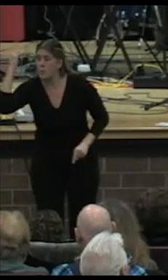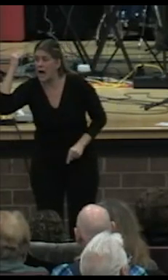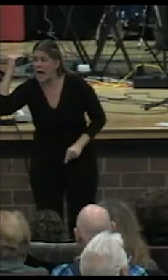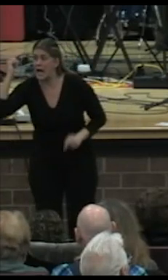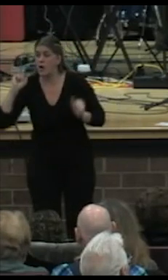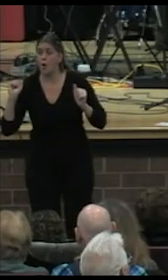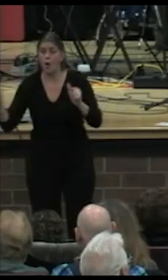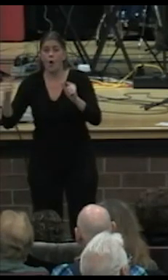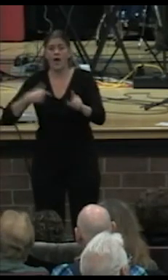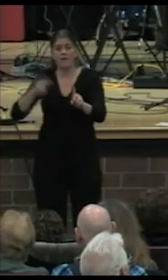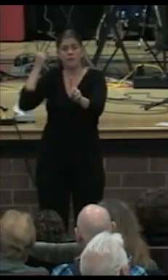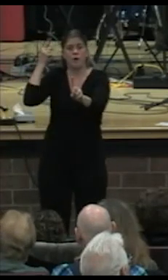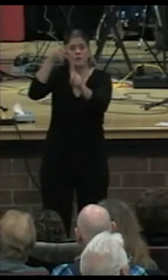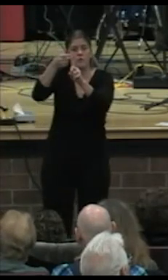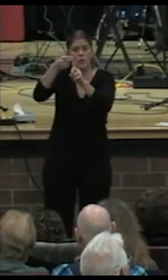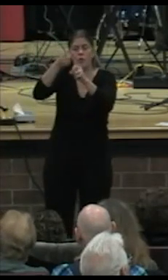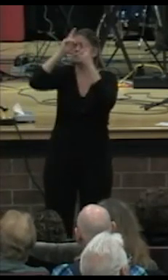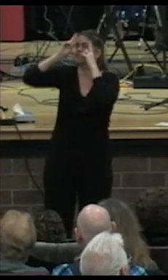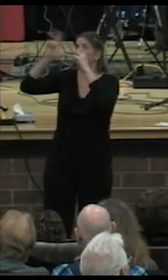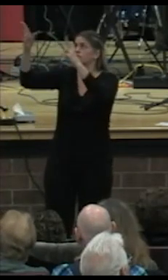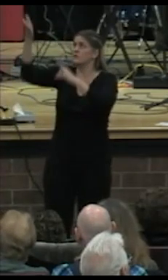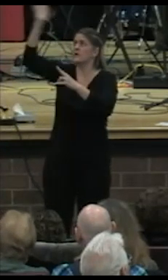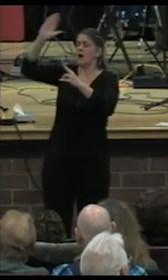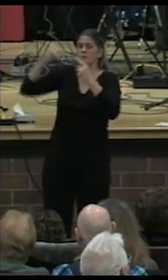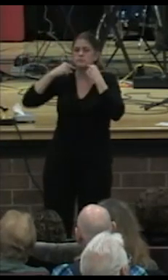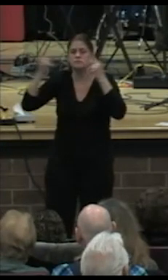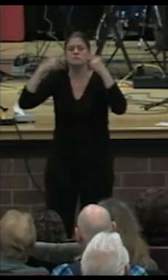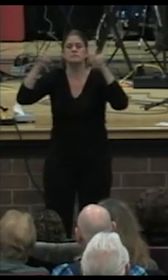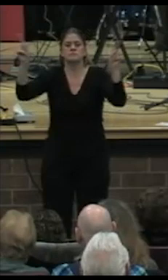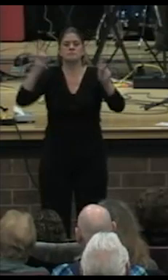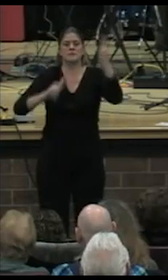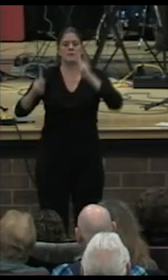with one accord in Solomon's port." What are they